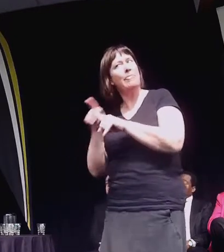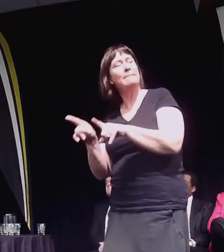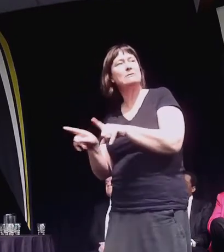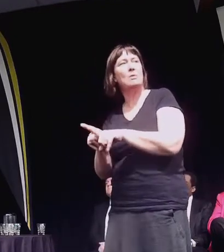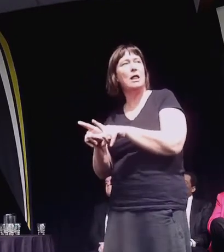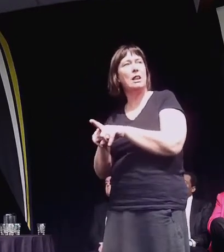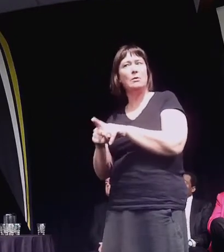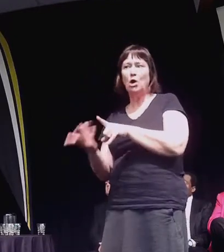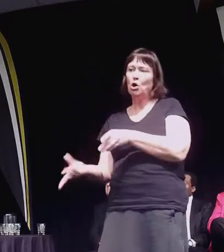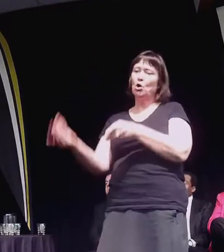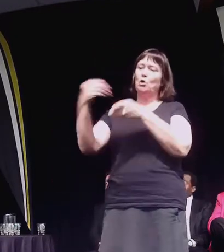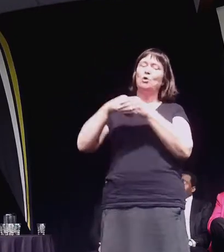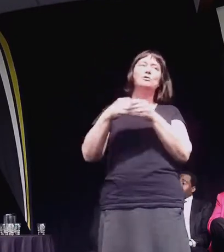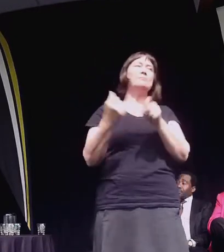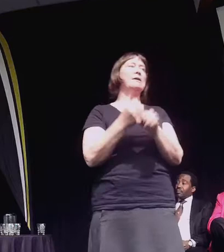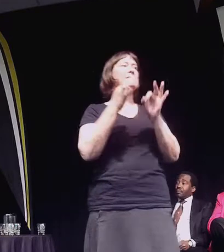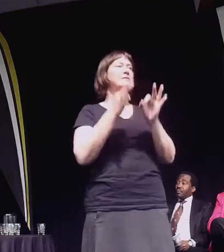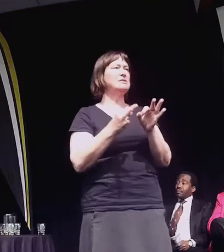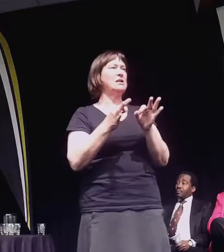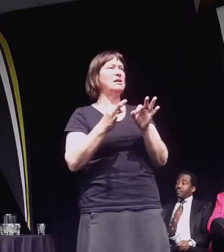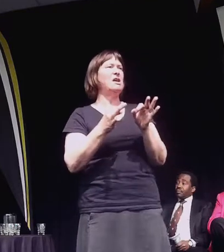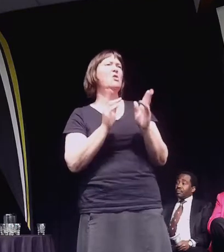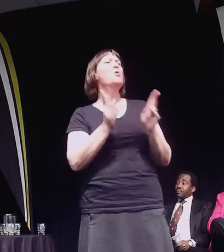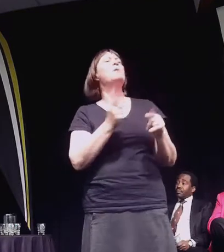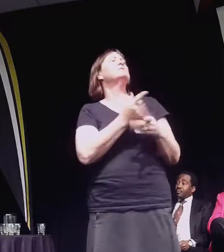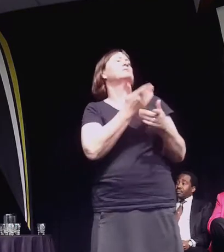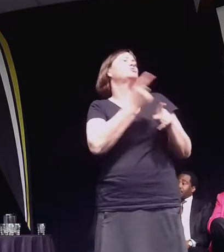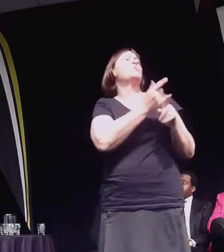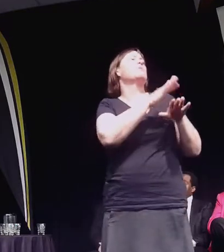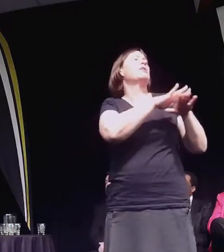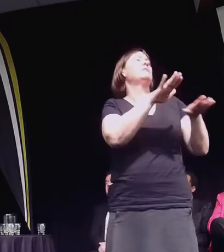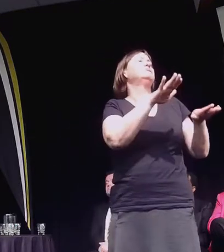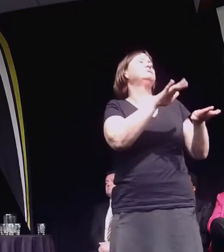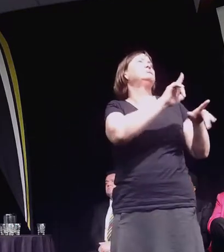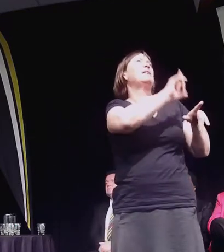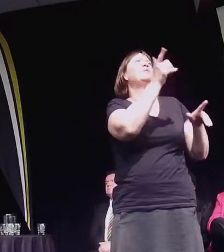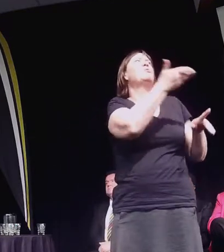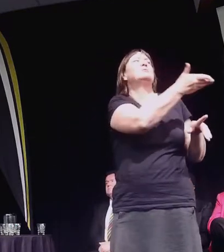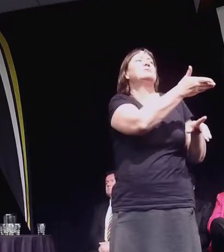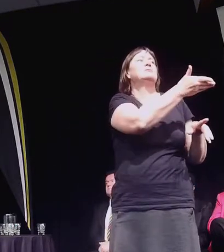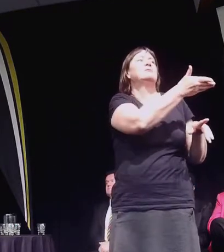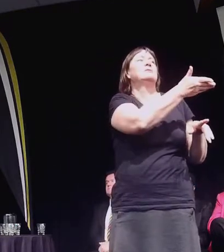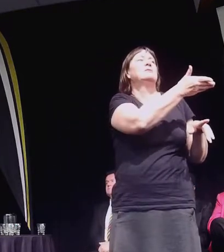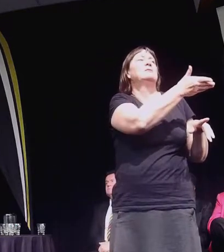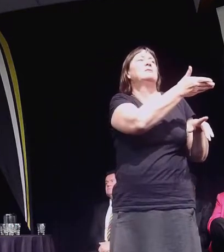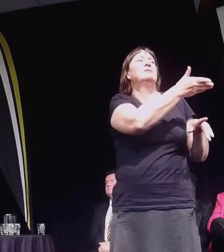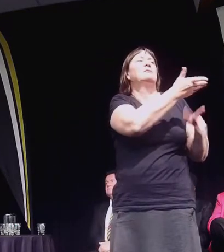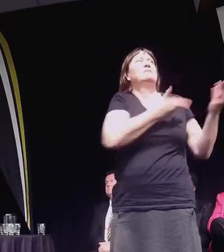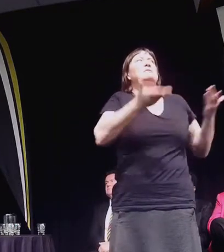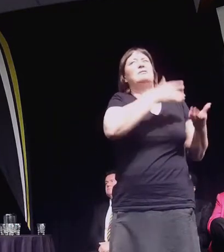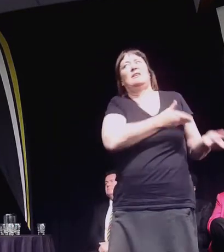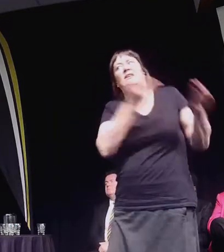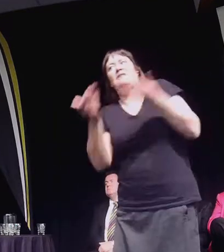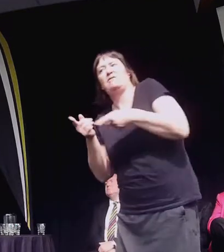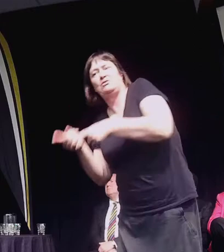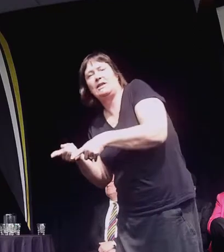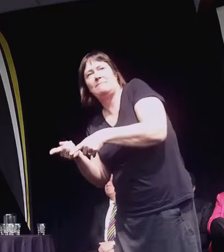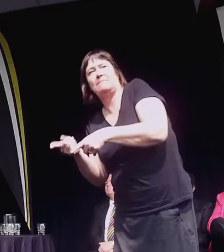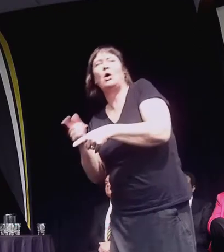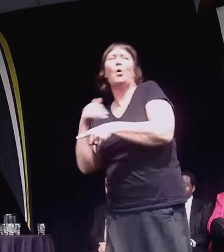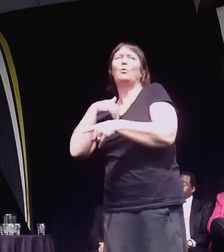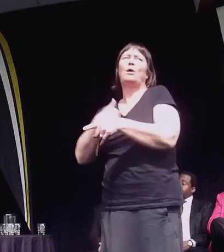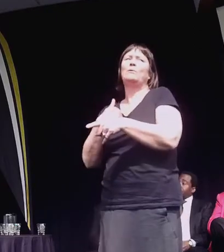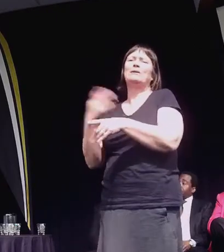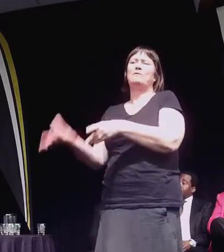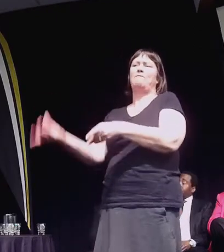in that process. Often it's just the landlords, and so the people, instead of having things done with them, they're getting things done to them. So I think it's